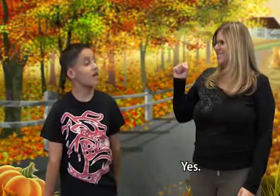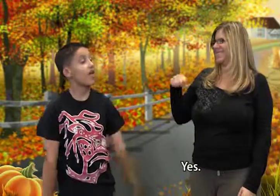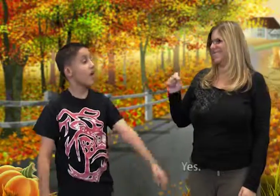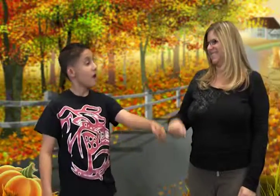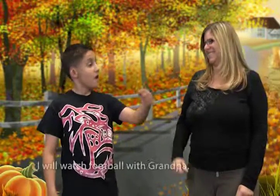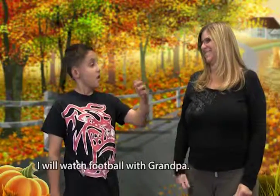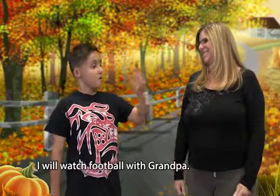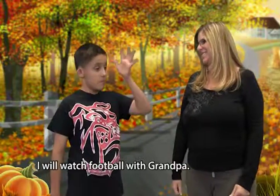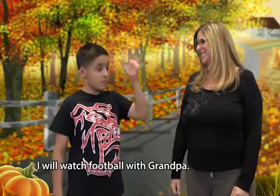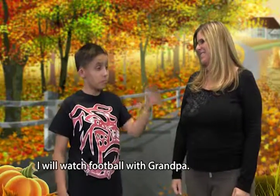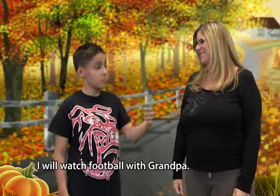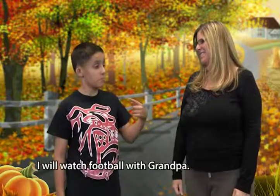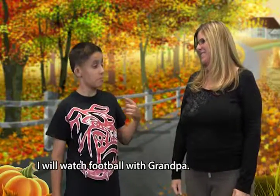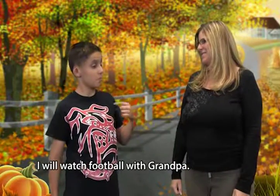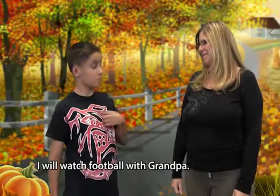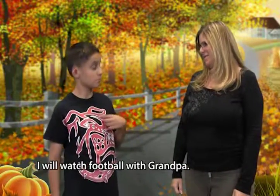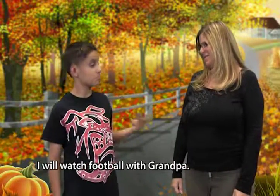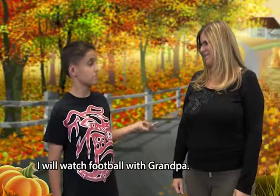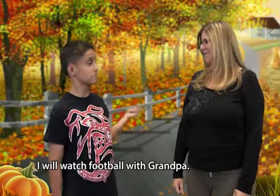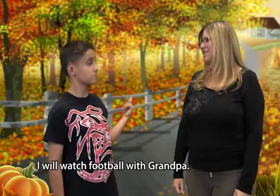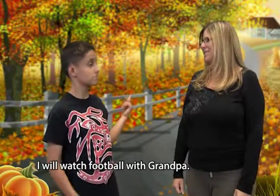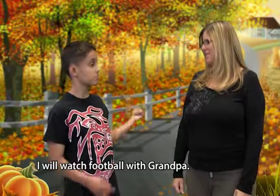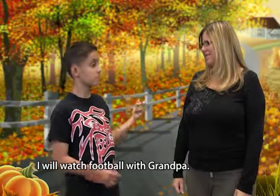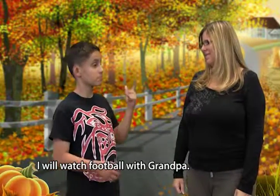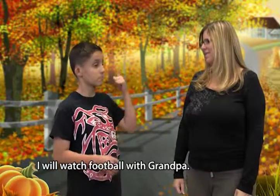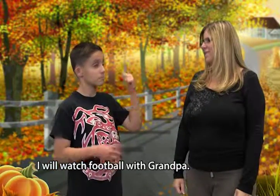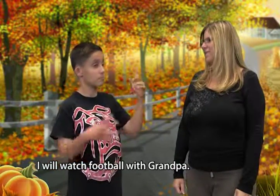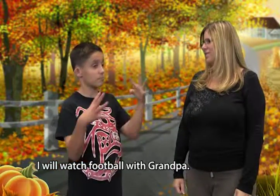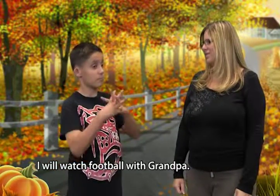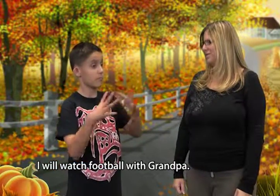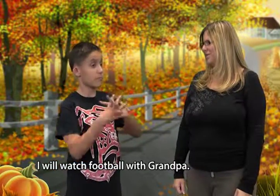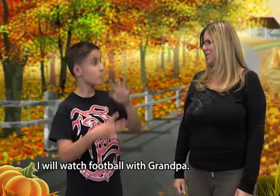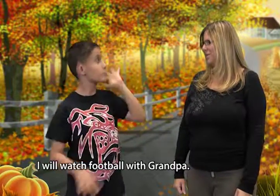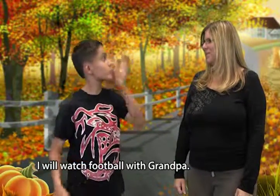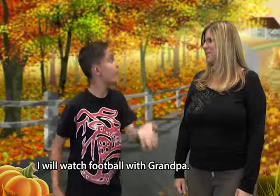Yes. I will watch football with Grandpa.